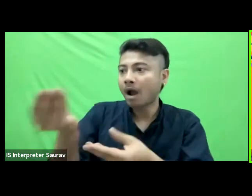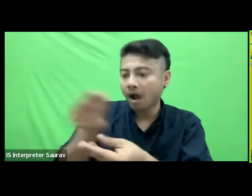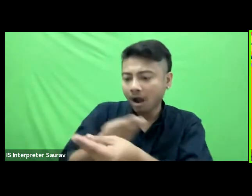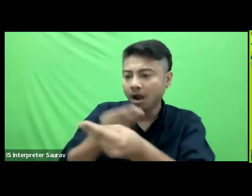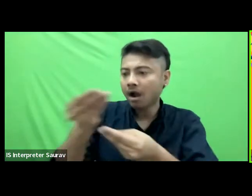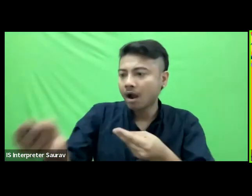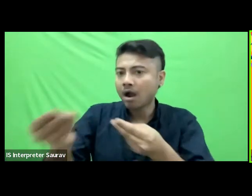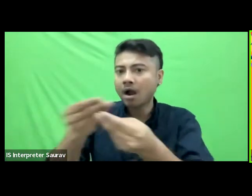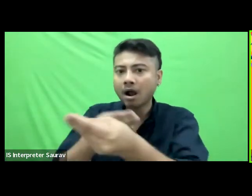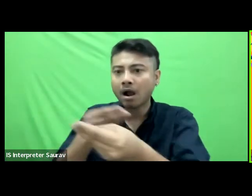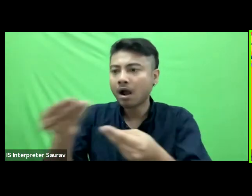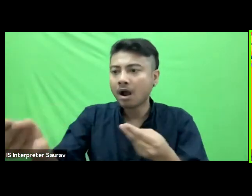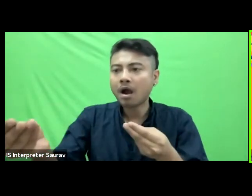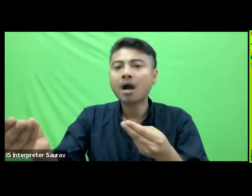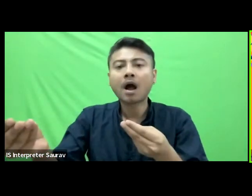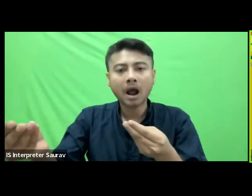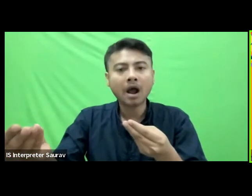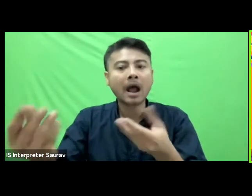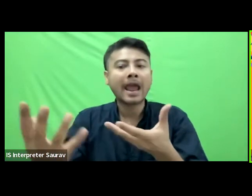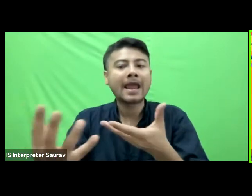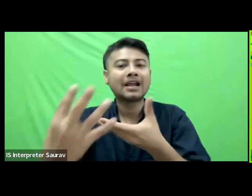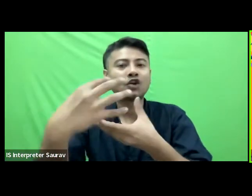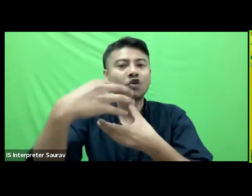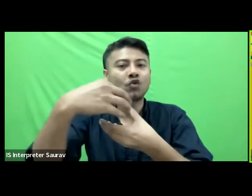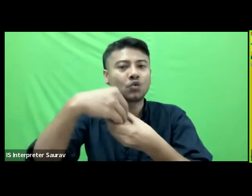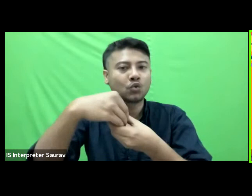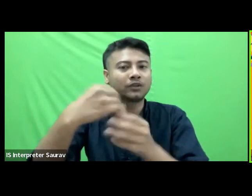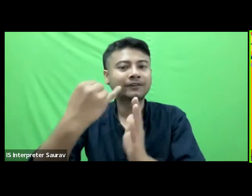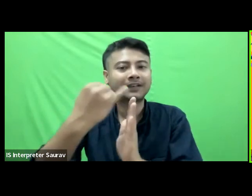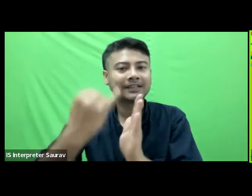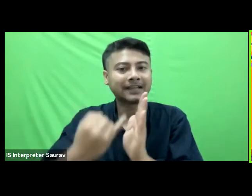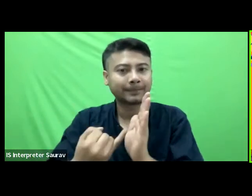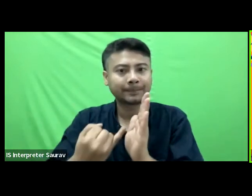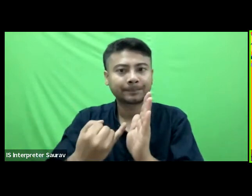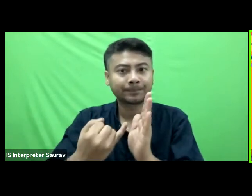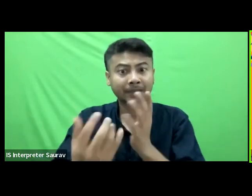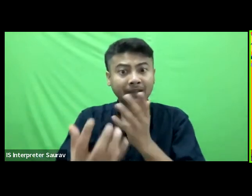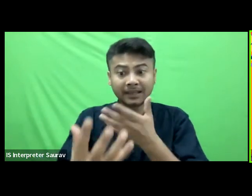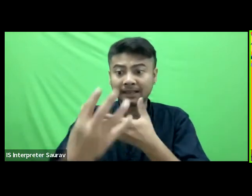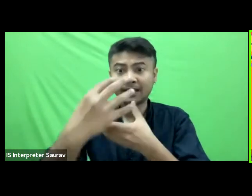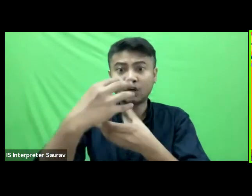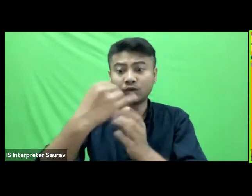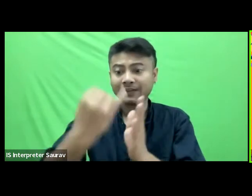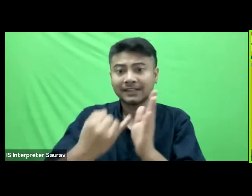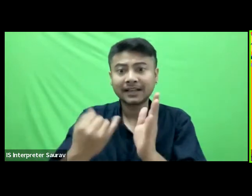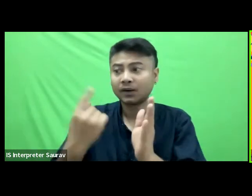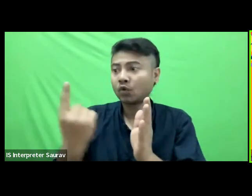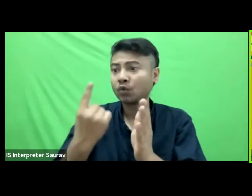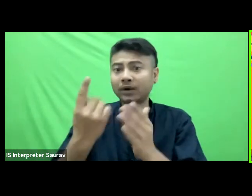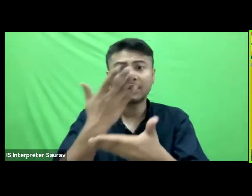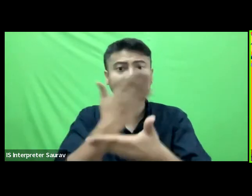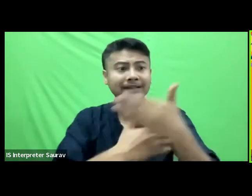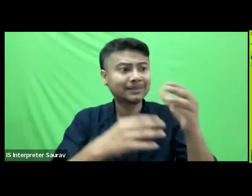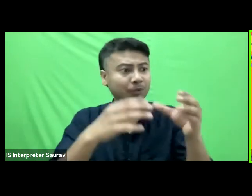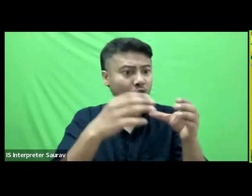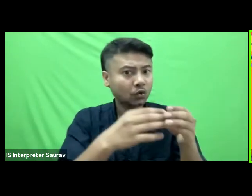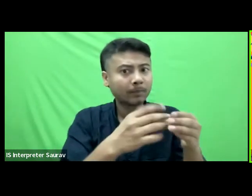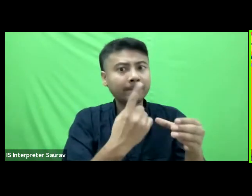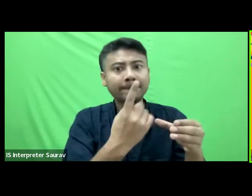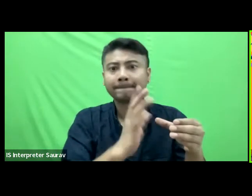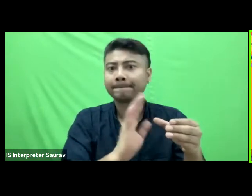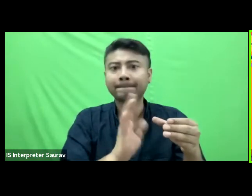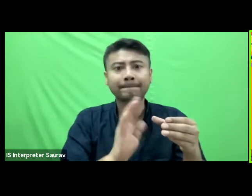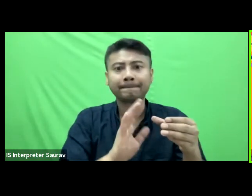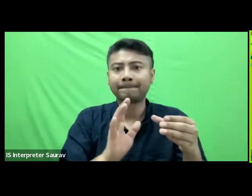that the inclusive principles are not just known for a specific group, but also known by all members of